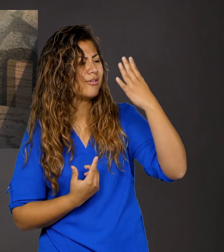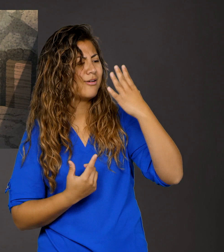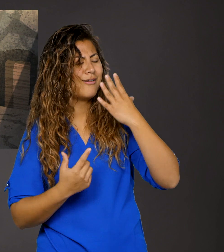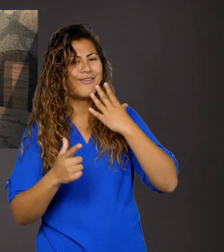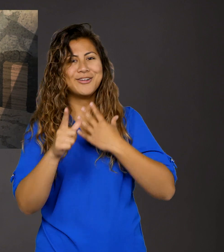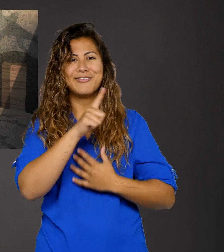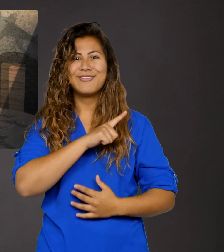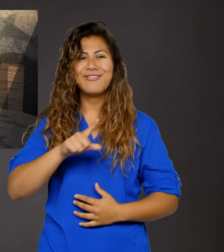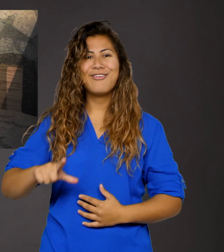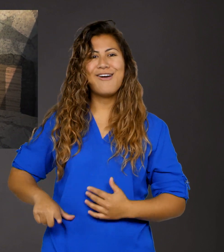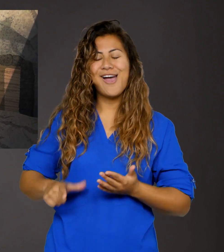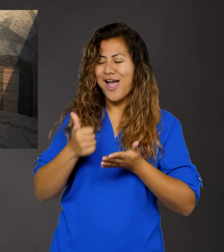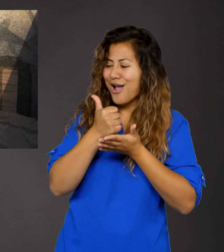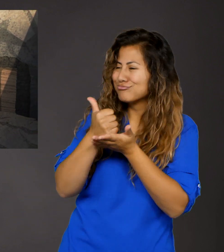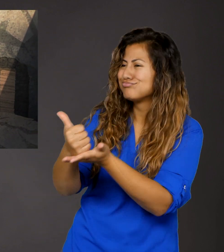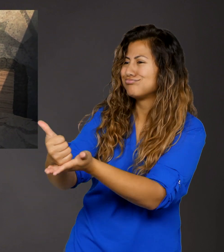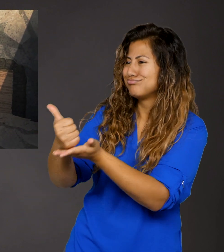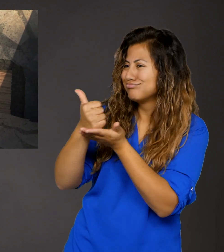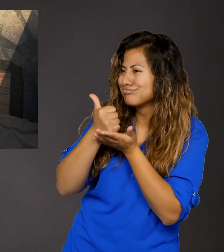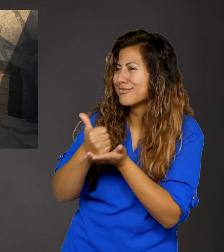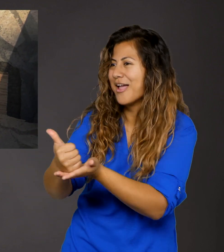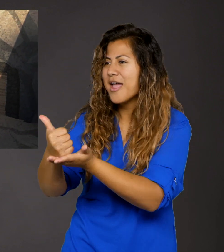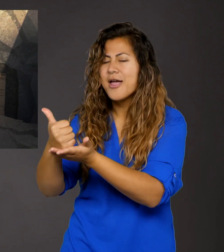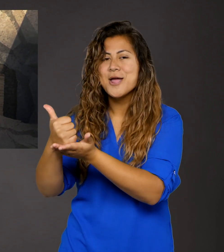But the Lord still helped Joseph.